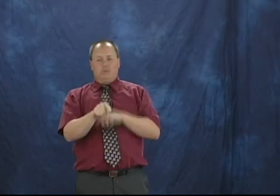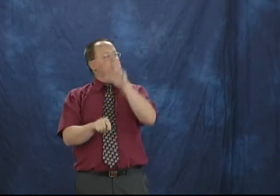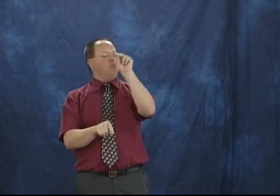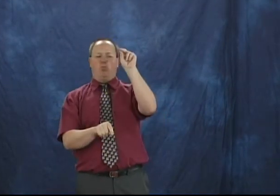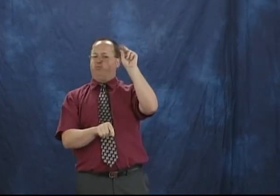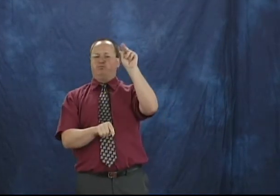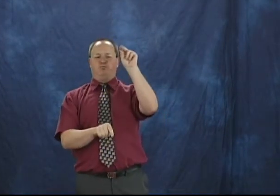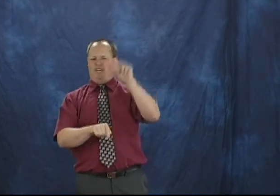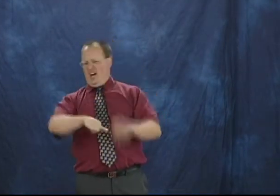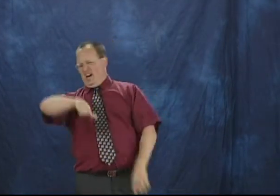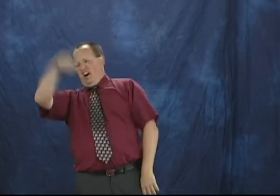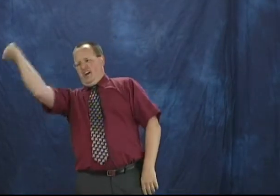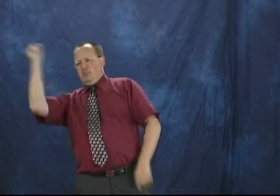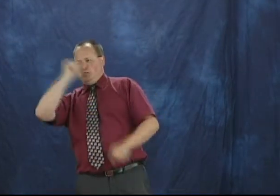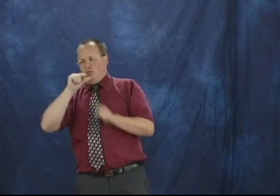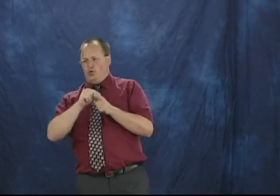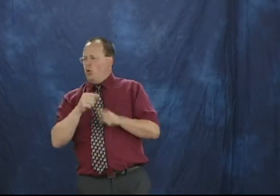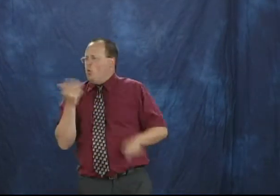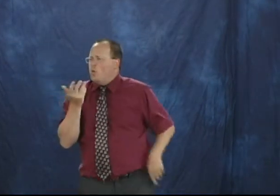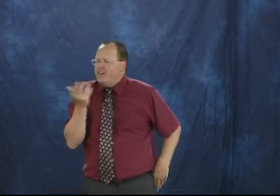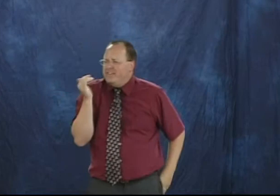of speaking well about someone.